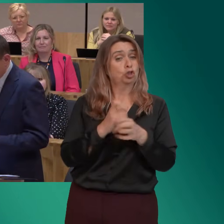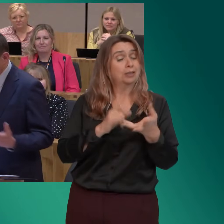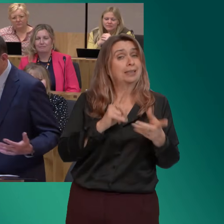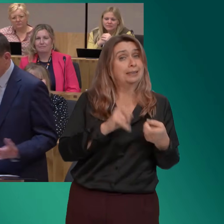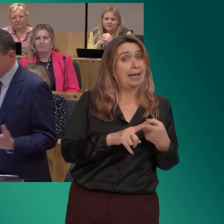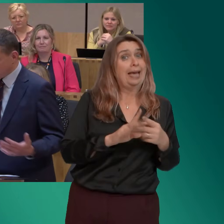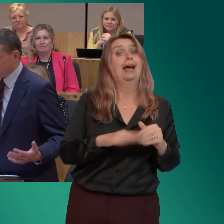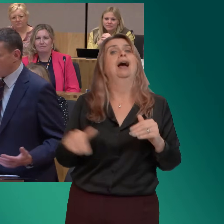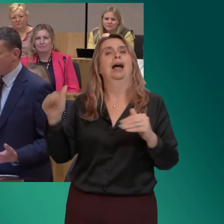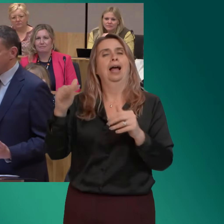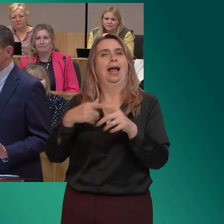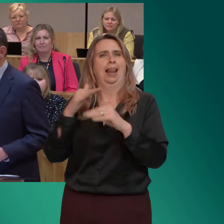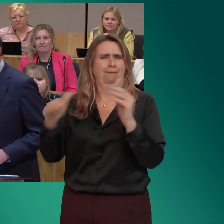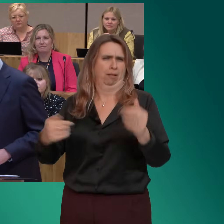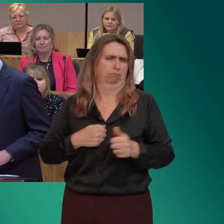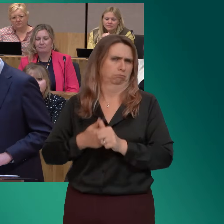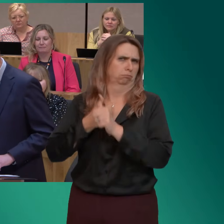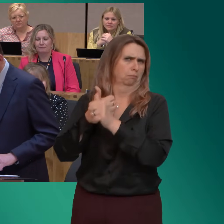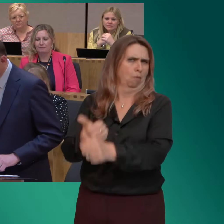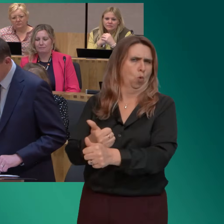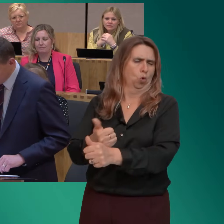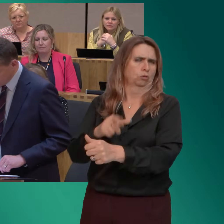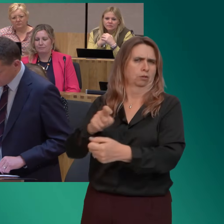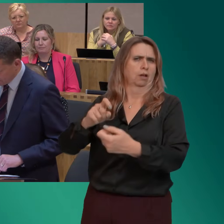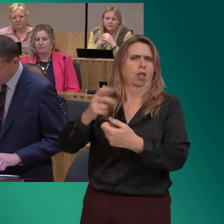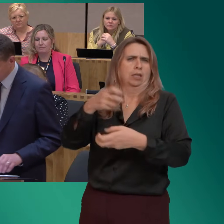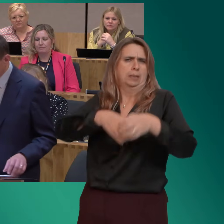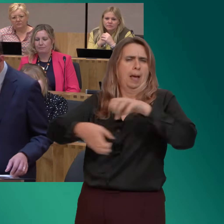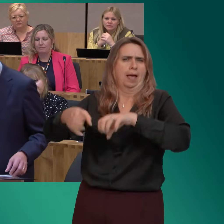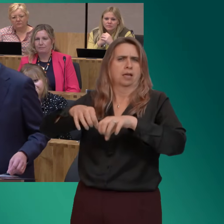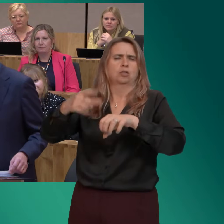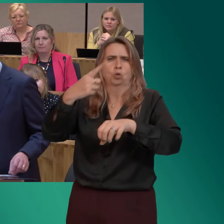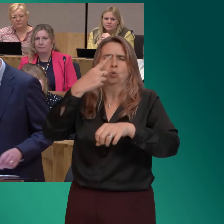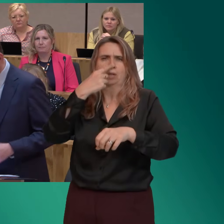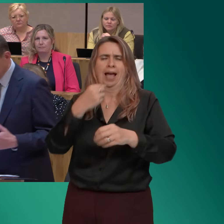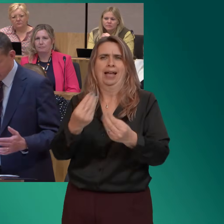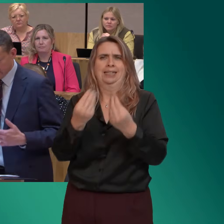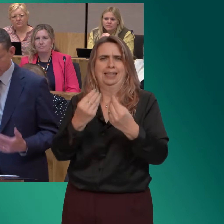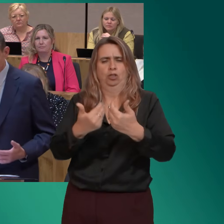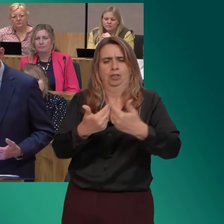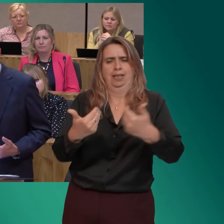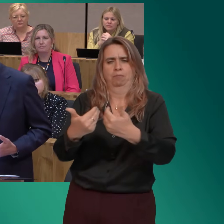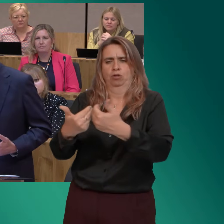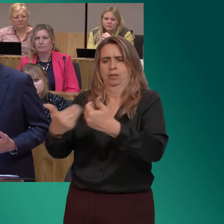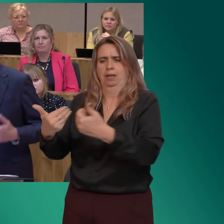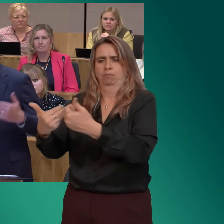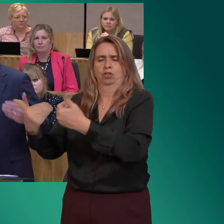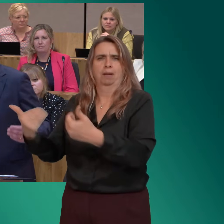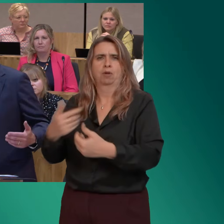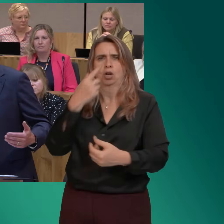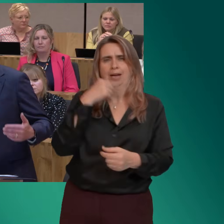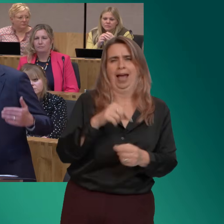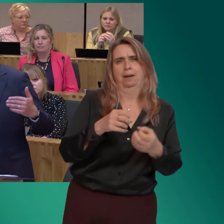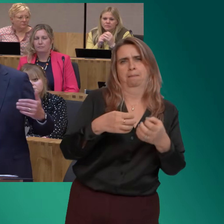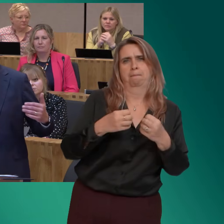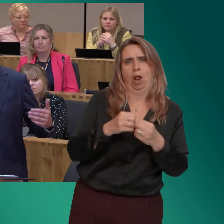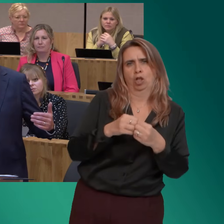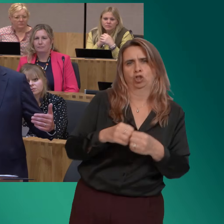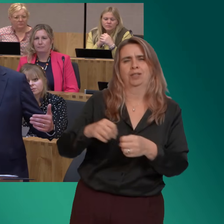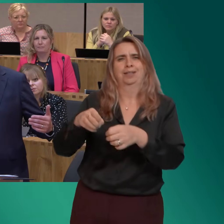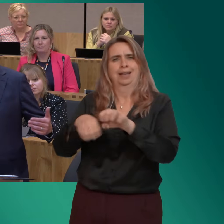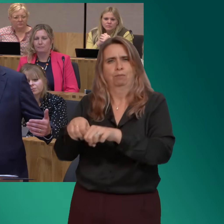I support the principle of those 3 sciences being able to be taught separately. And yes, there's a review in